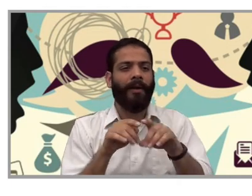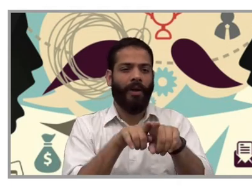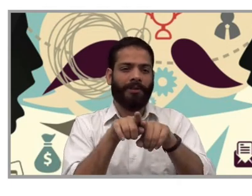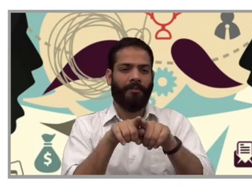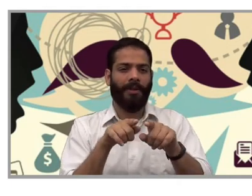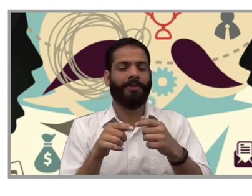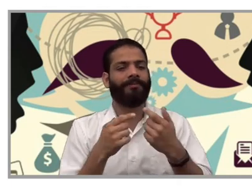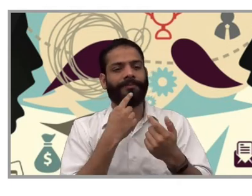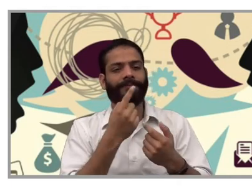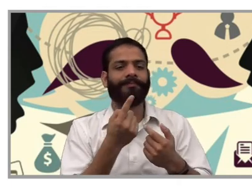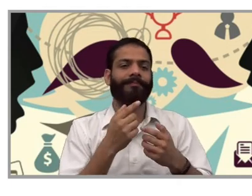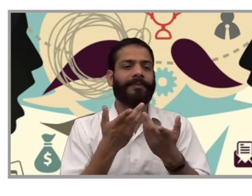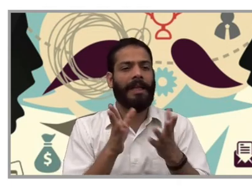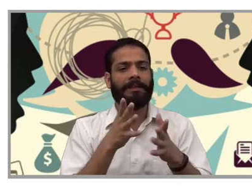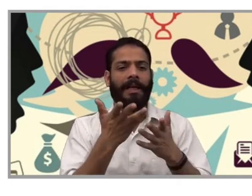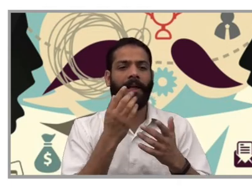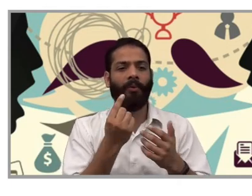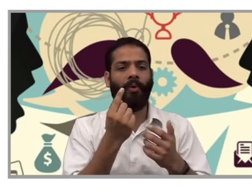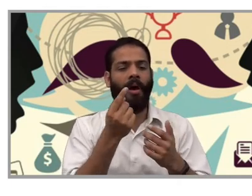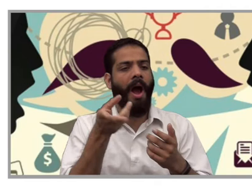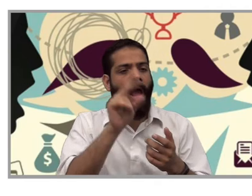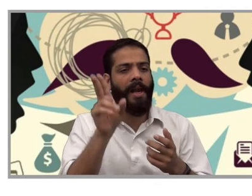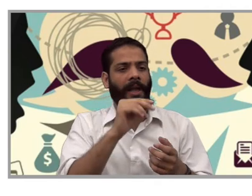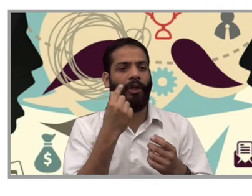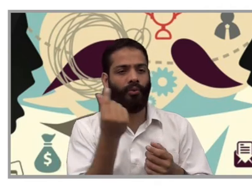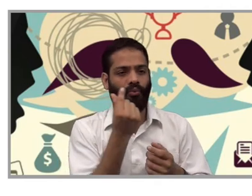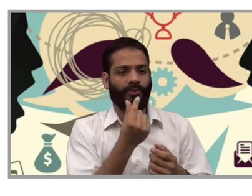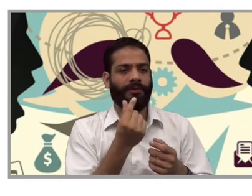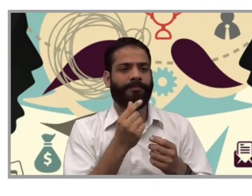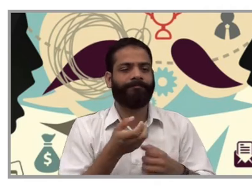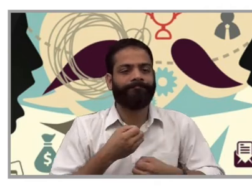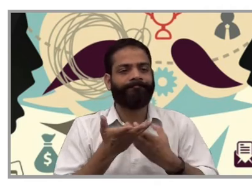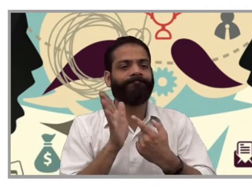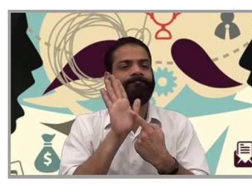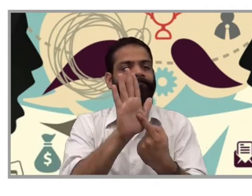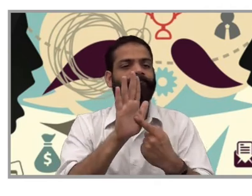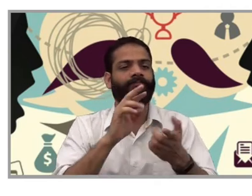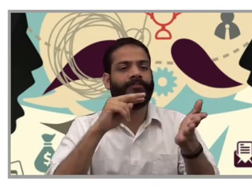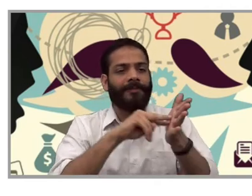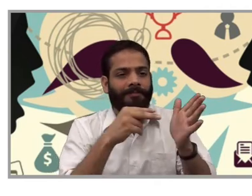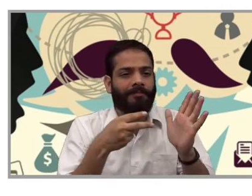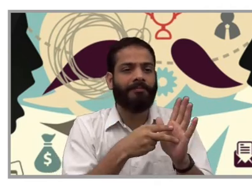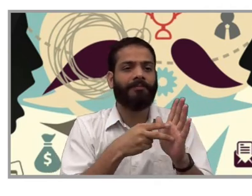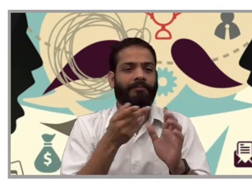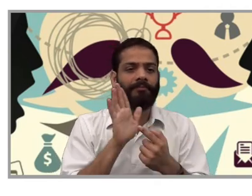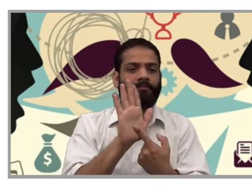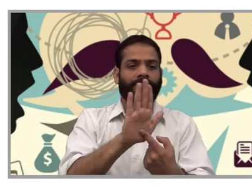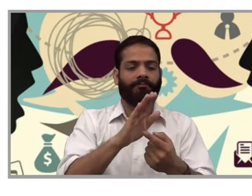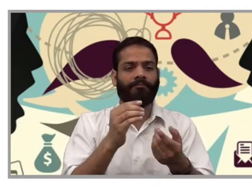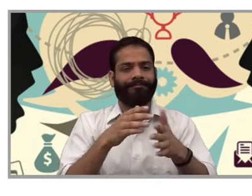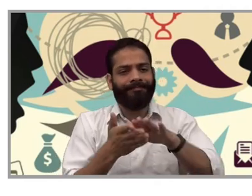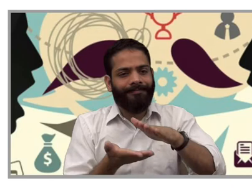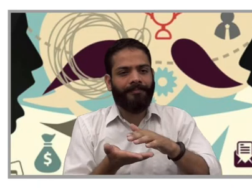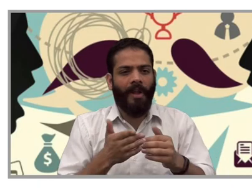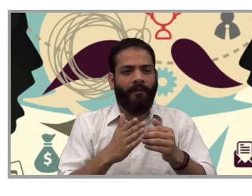a sign or complete sign itself where the reduplicated part expresses a different semantic